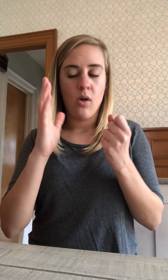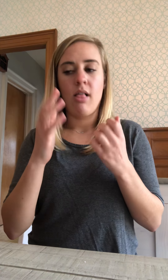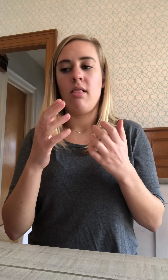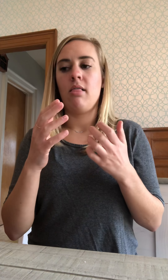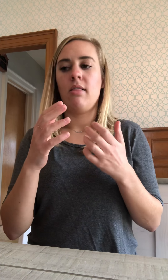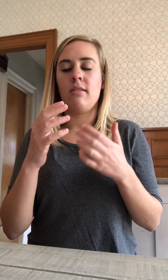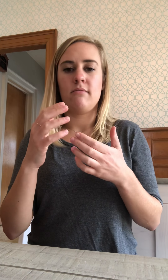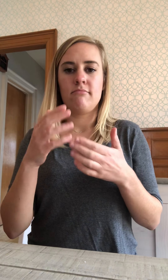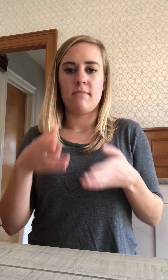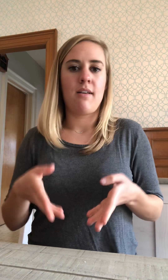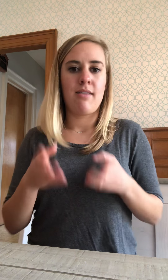And